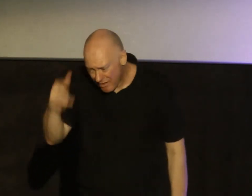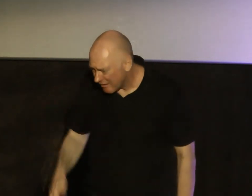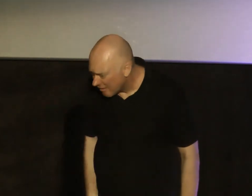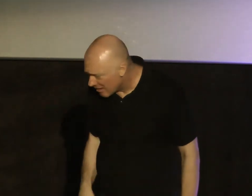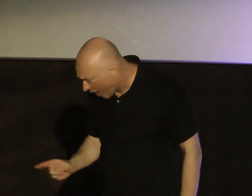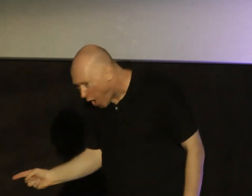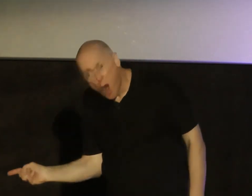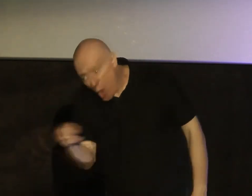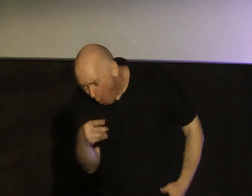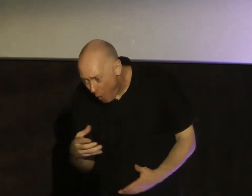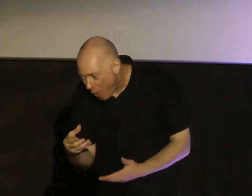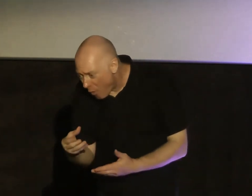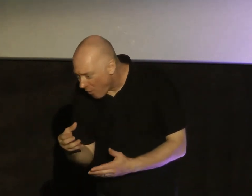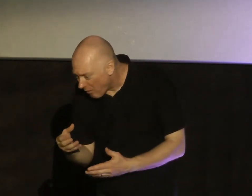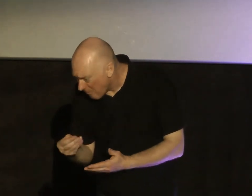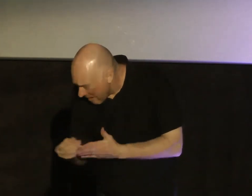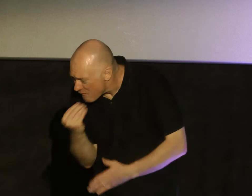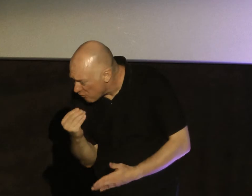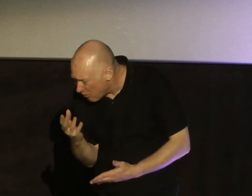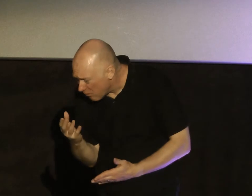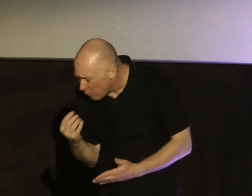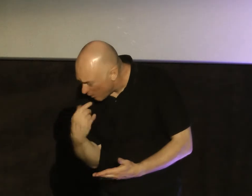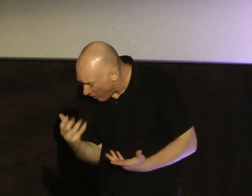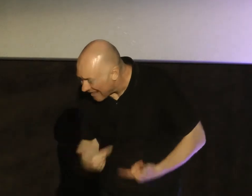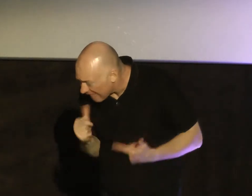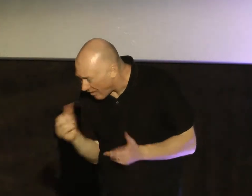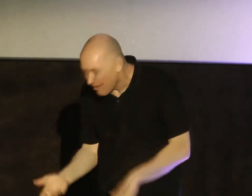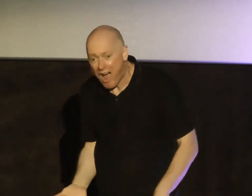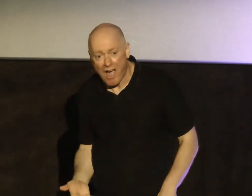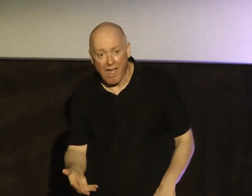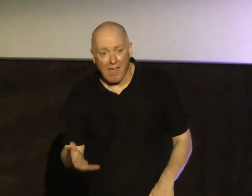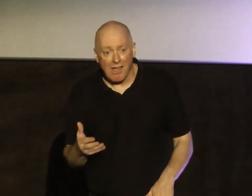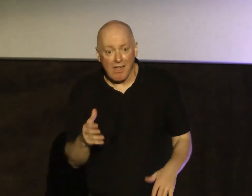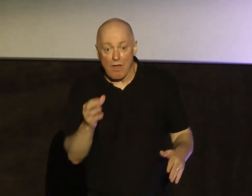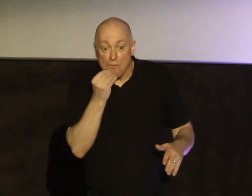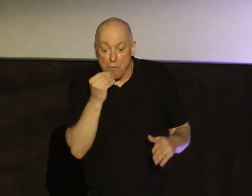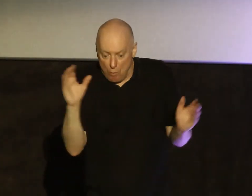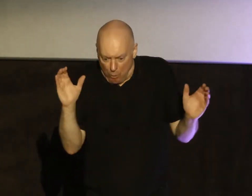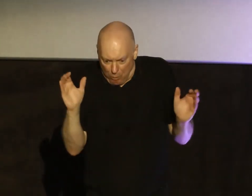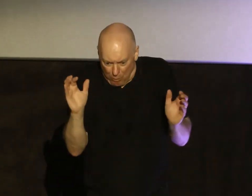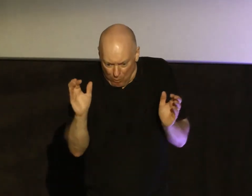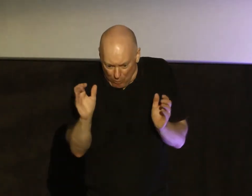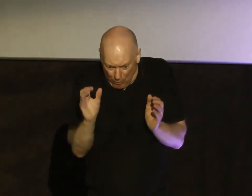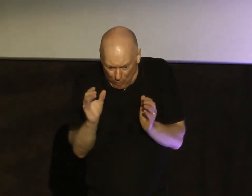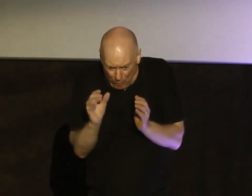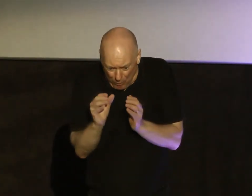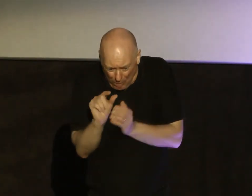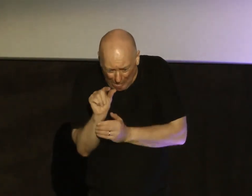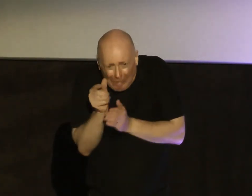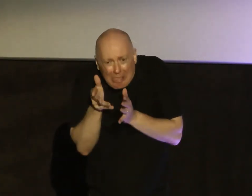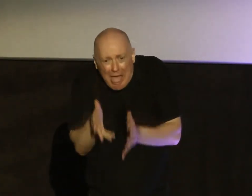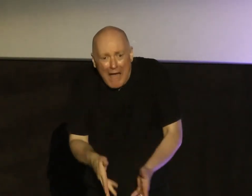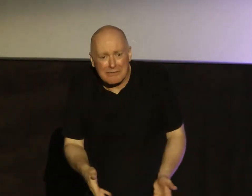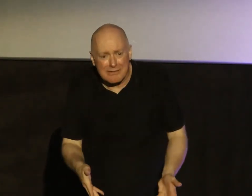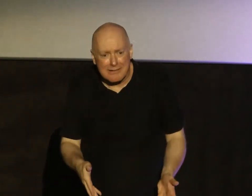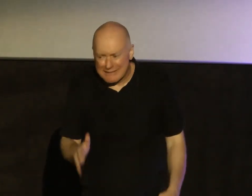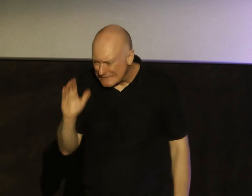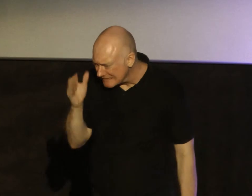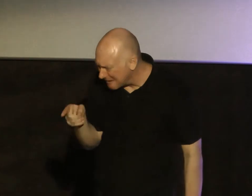that we may live and not die. Their food supply is getting smaller and smaller. This is a hard situation, and it seems like they don't really know